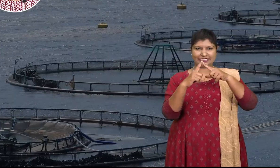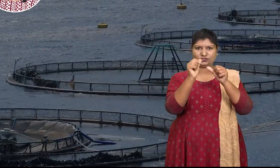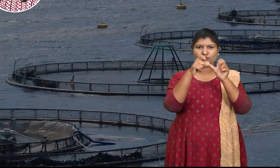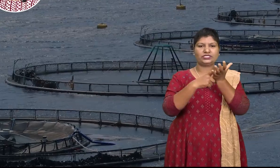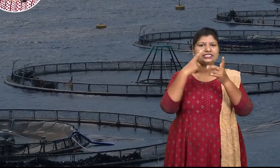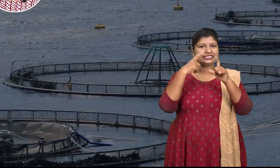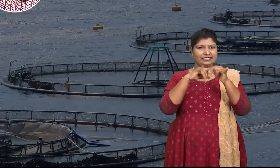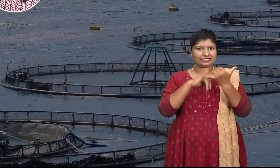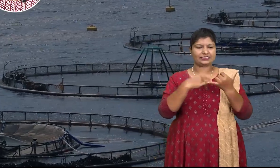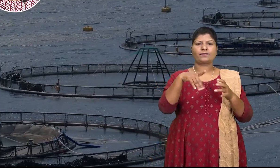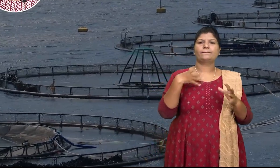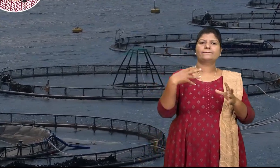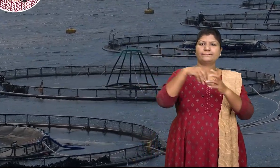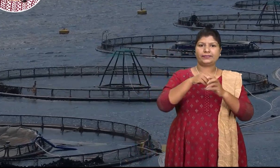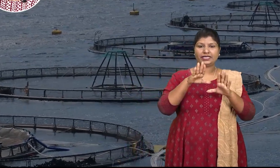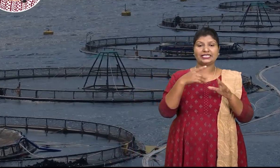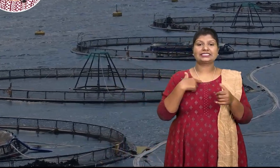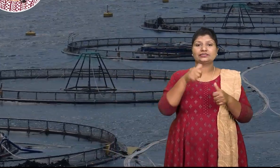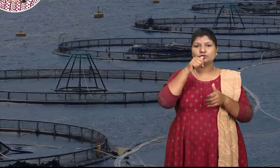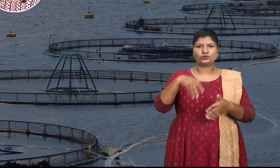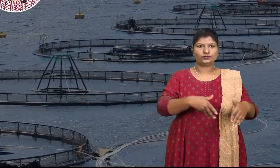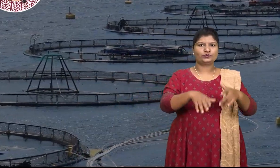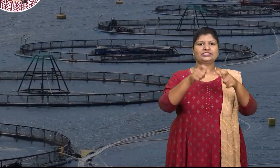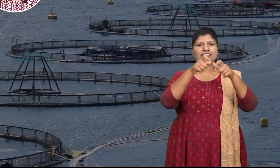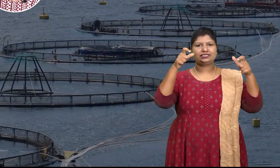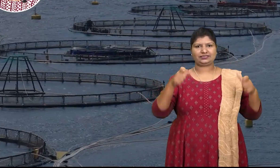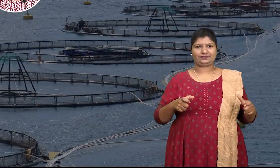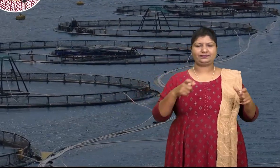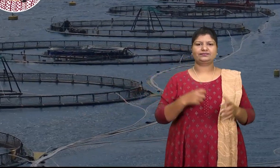Estuaries are a part of the river systems.